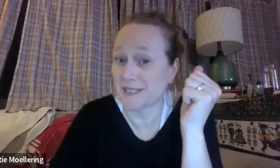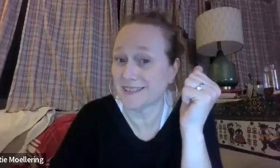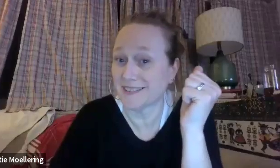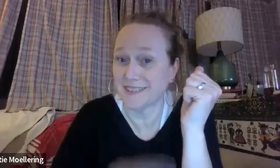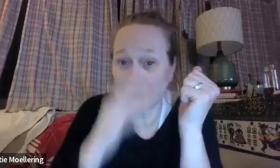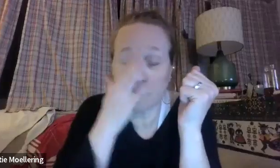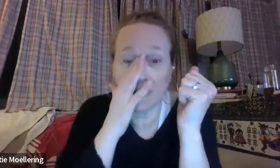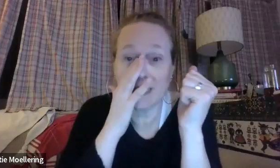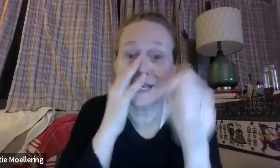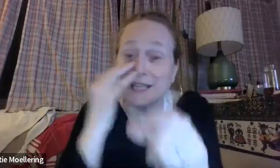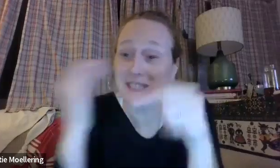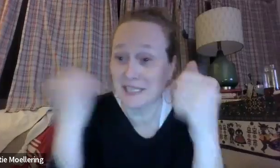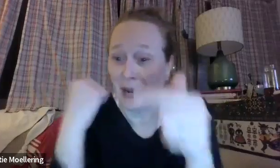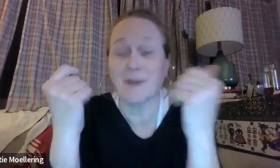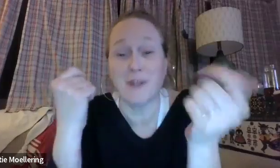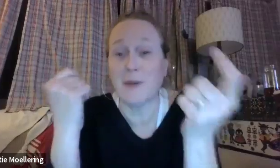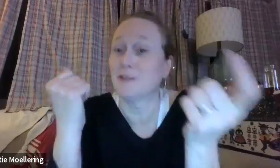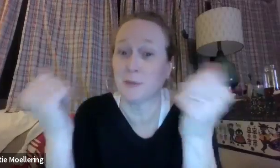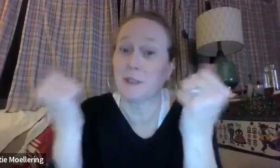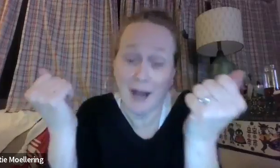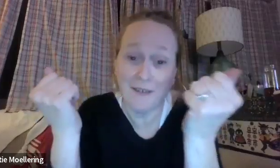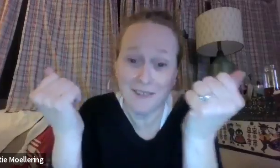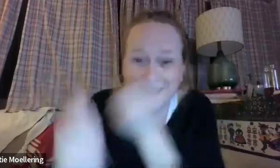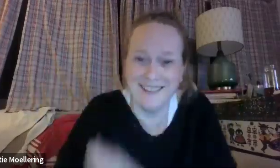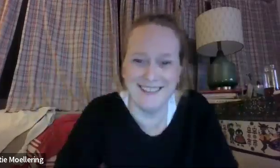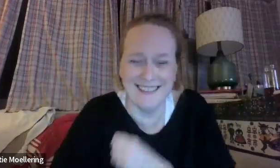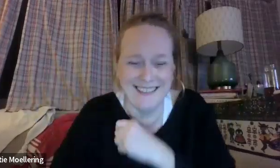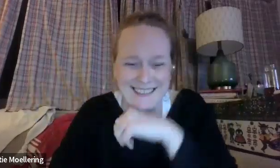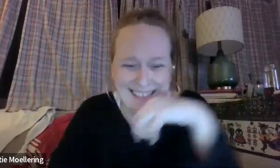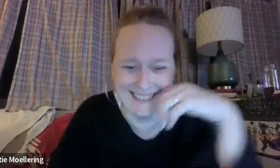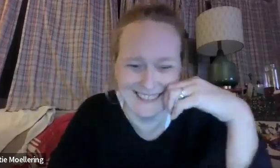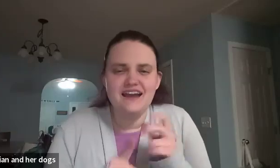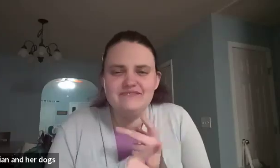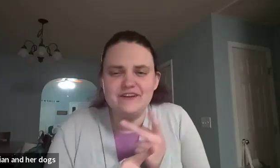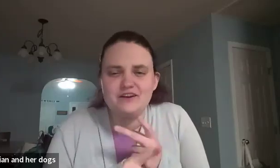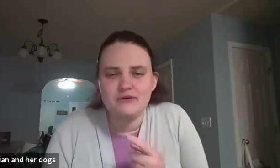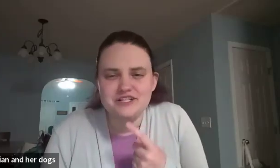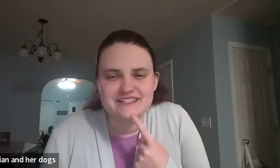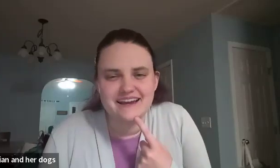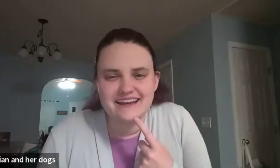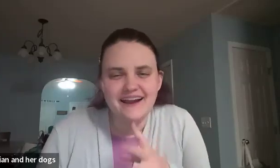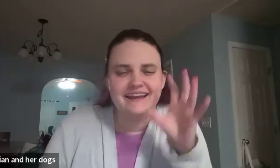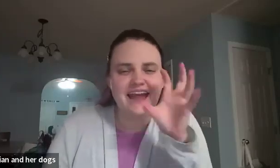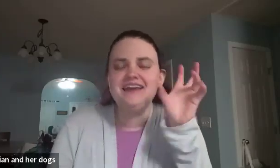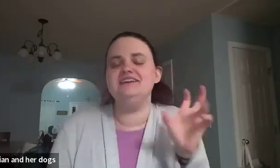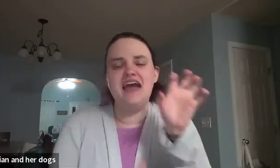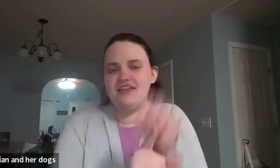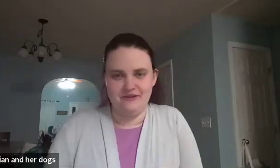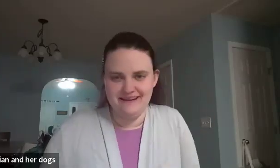purpose it really because does. Alexis and I both know English really well. You're like, I can figure out what she's saying. I can gather it.